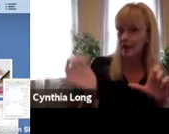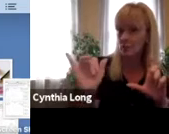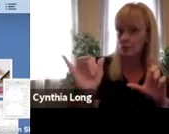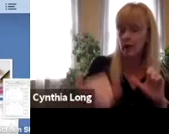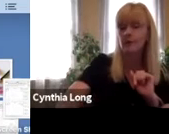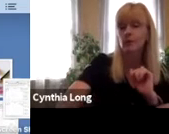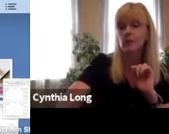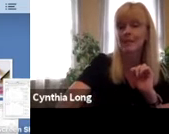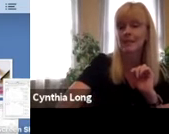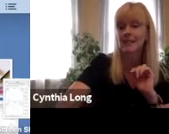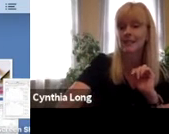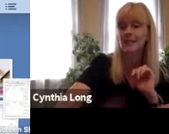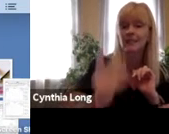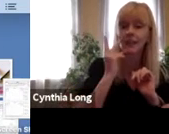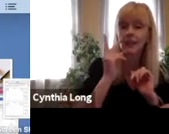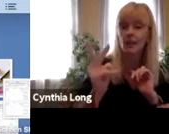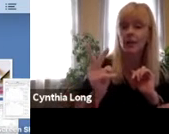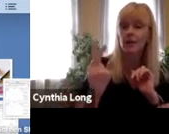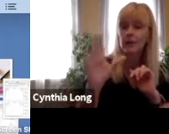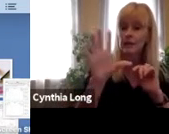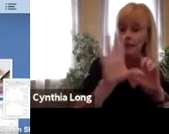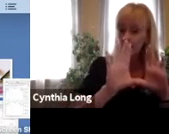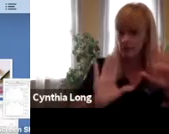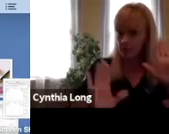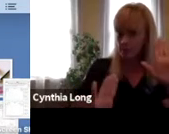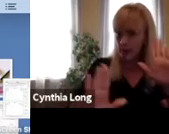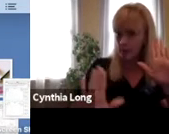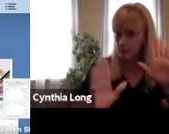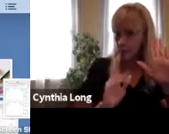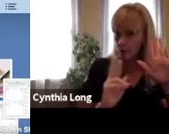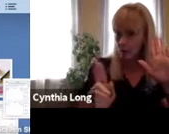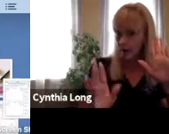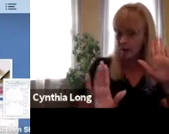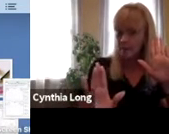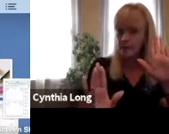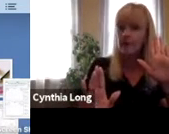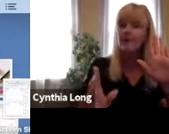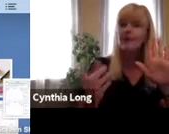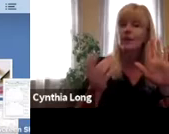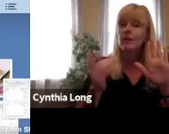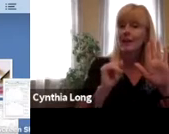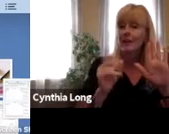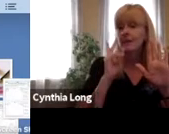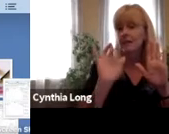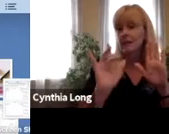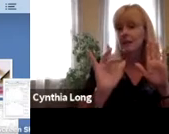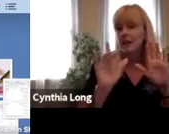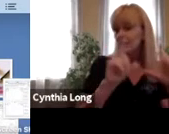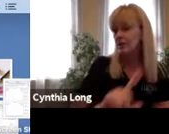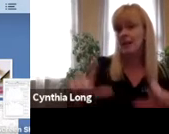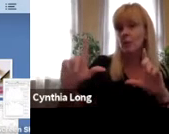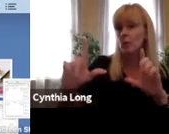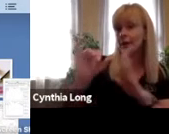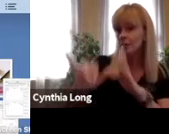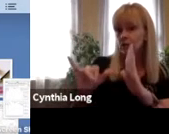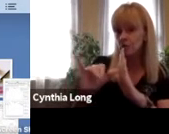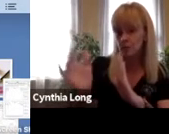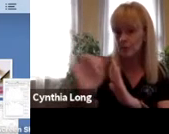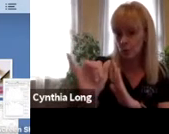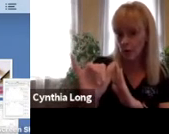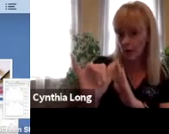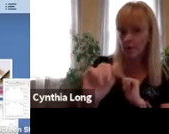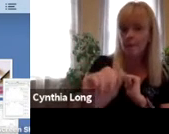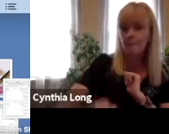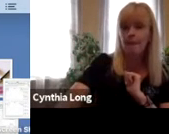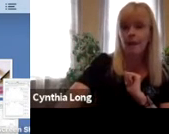there as well. So you can see the video down here at the bottom, right? They can click there and it'll take them right to